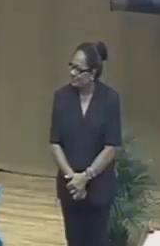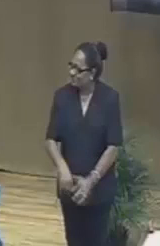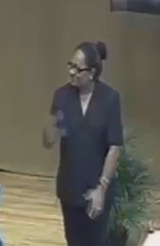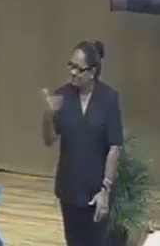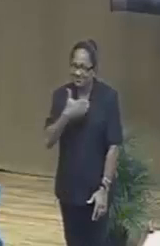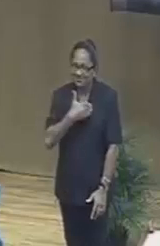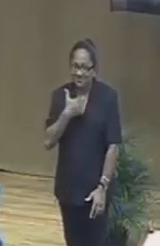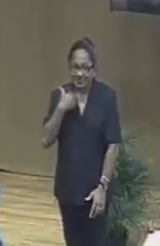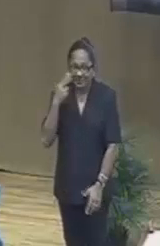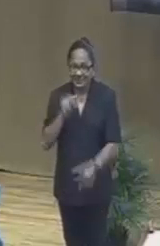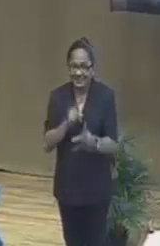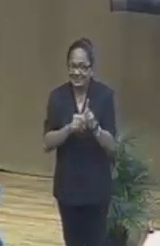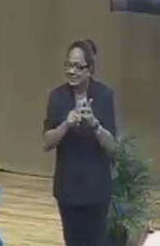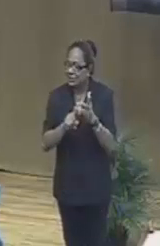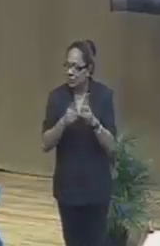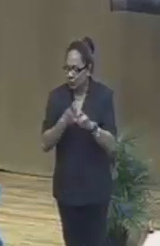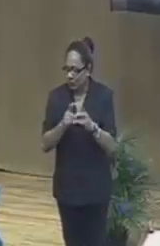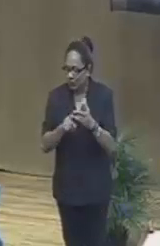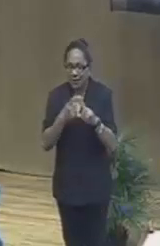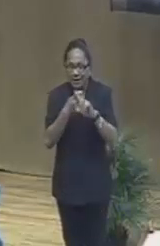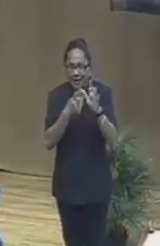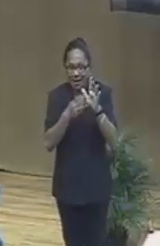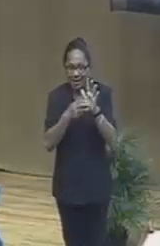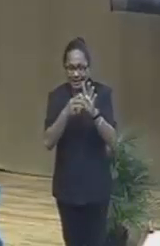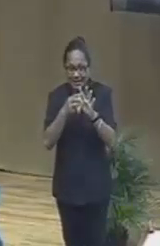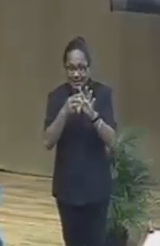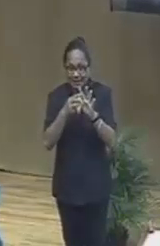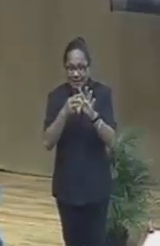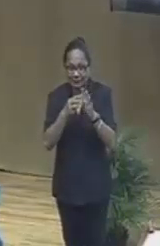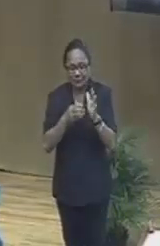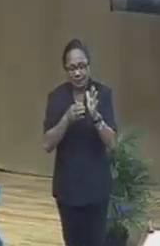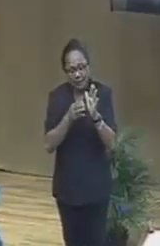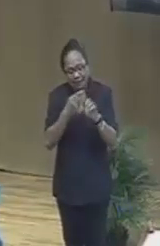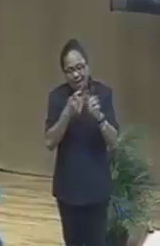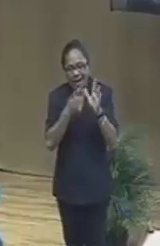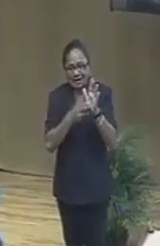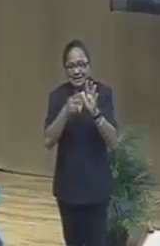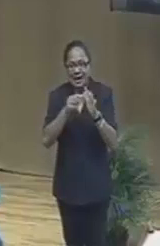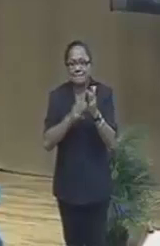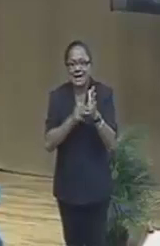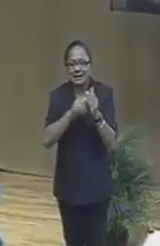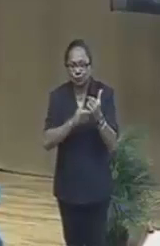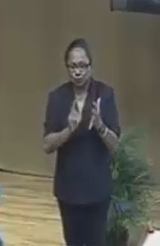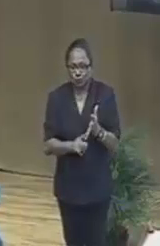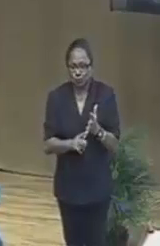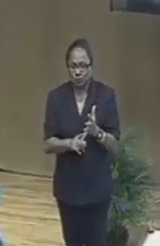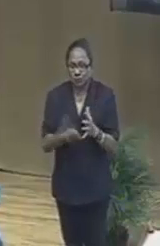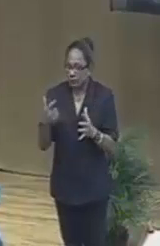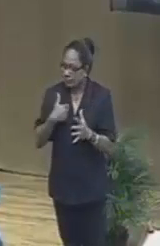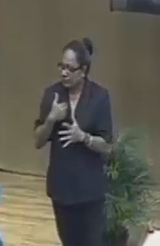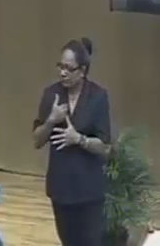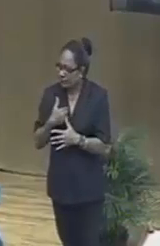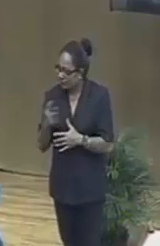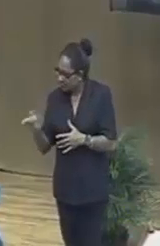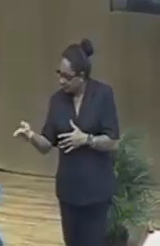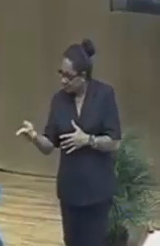Morning. My name is Yoko Kanemasu, and I'm a sociology lecturer from the School of Social Sciences. And my name